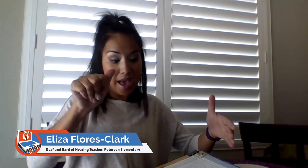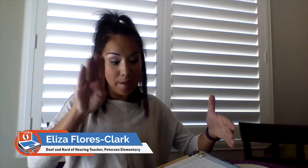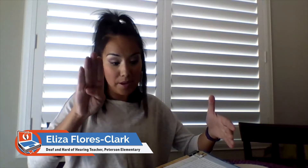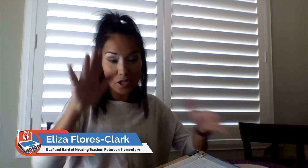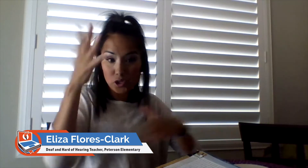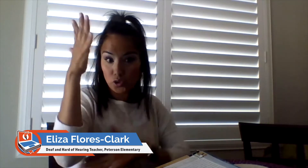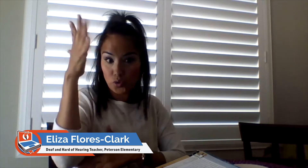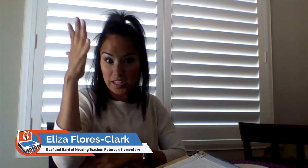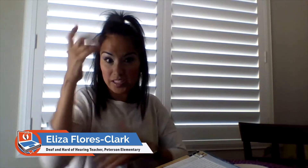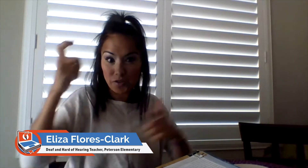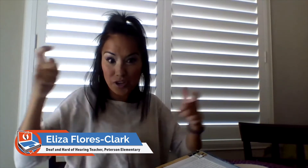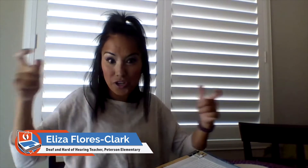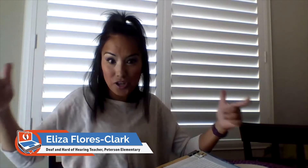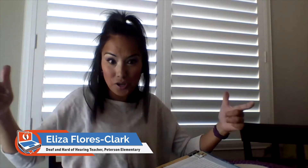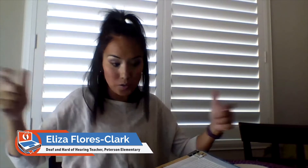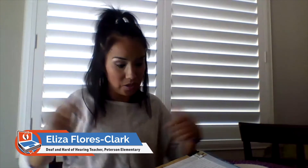baobab trees. They're huge.